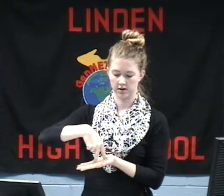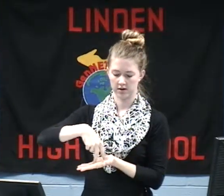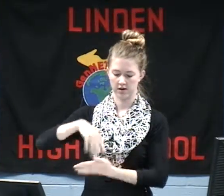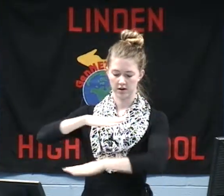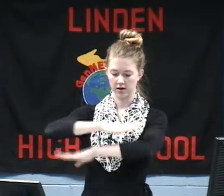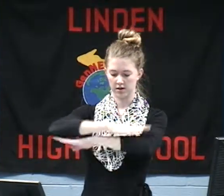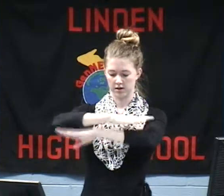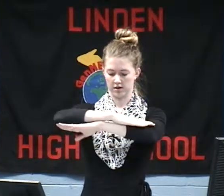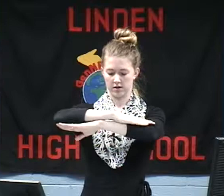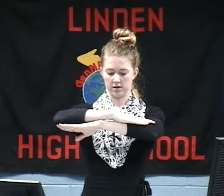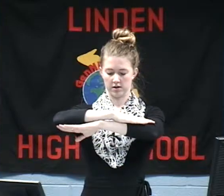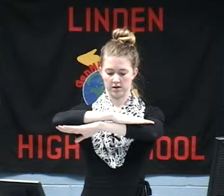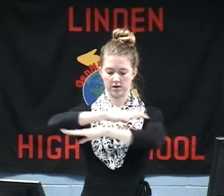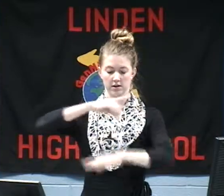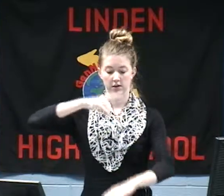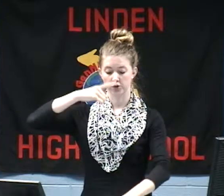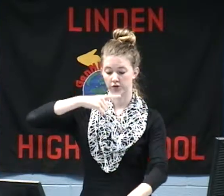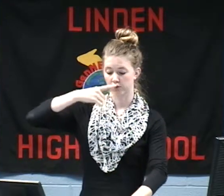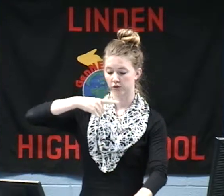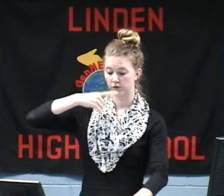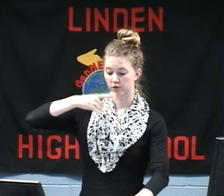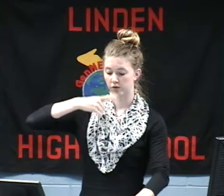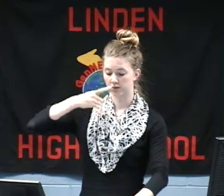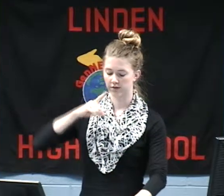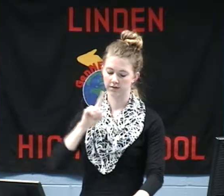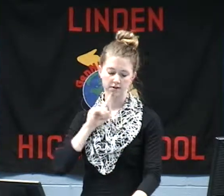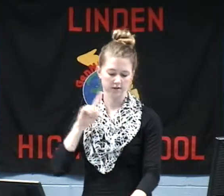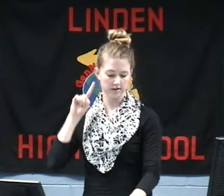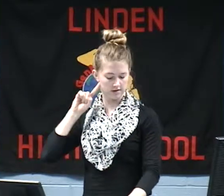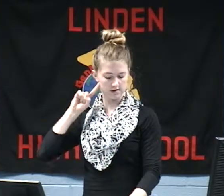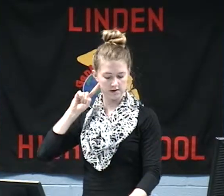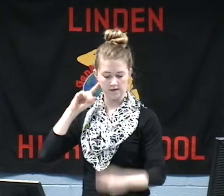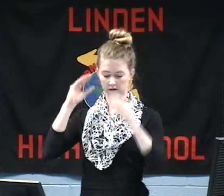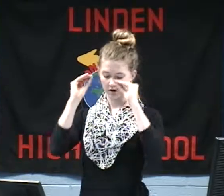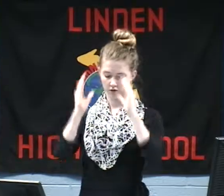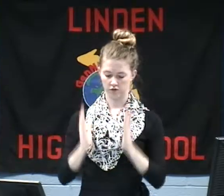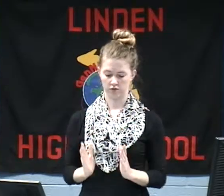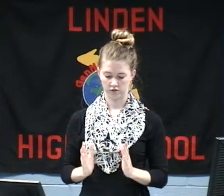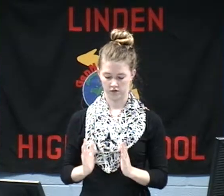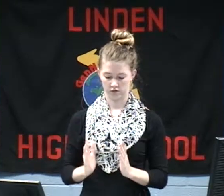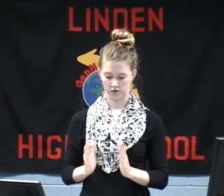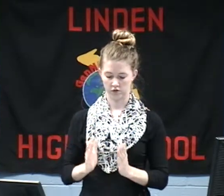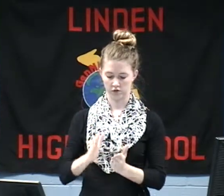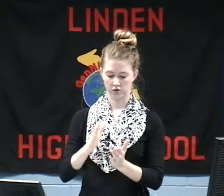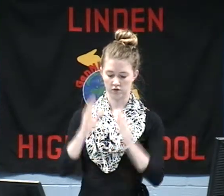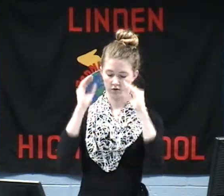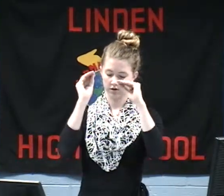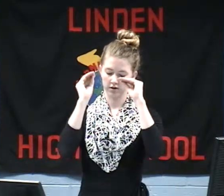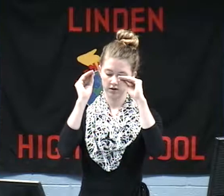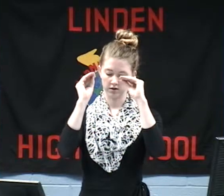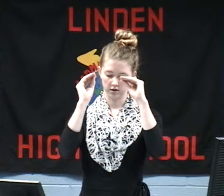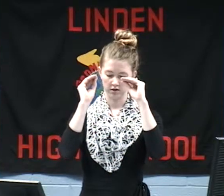stand, table, hearing, deaf, teacher,